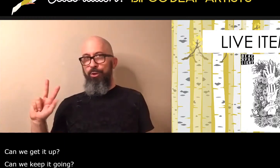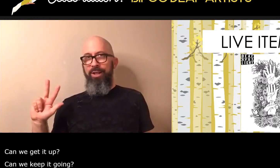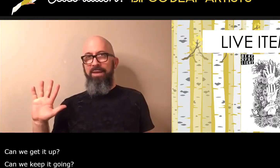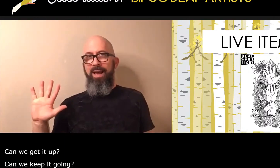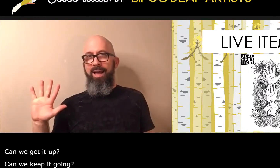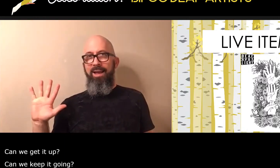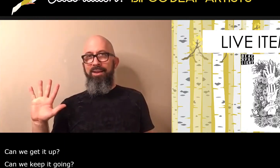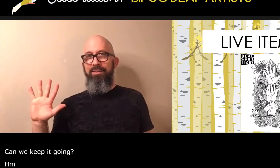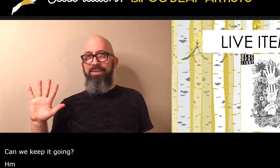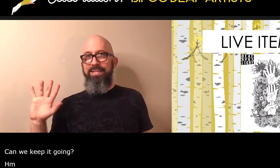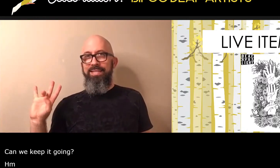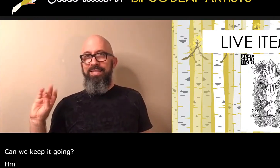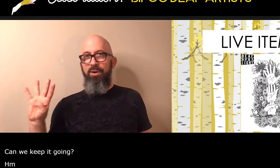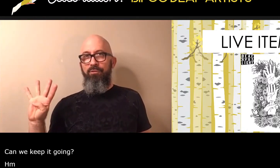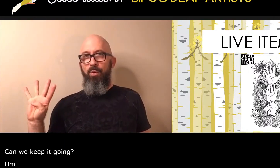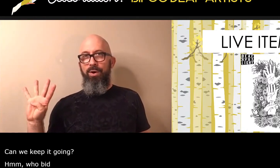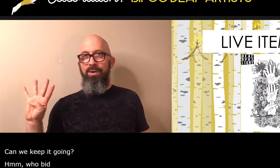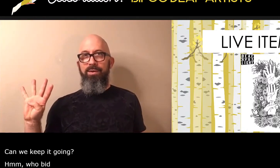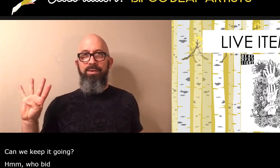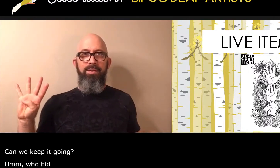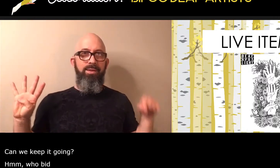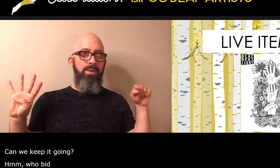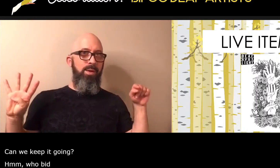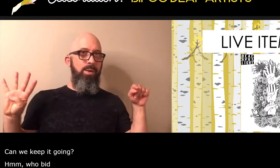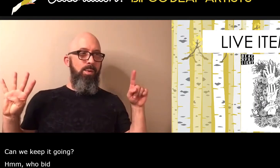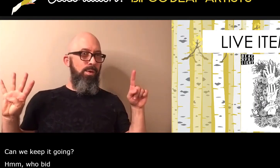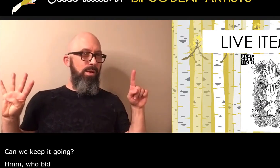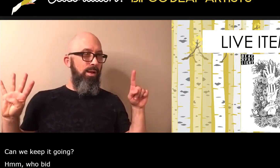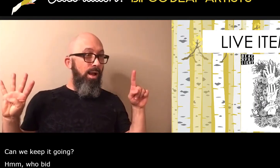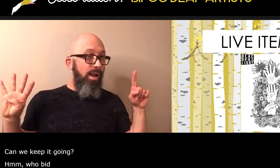Who bid 704? 235 did that.